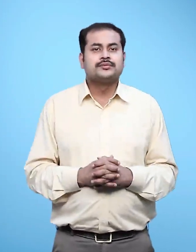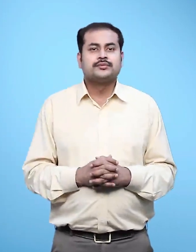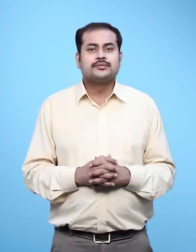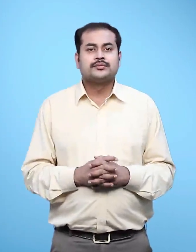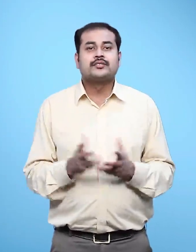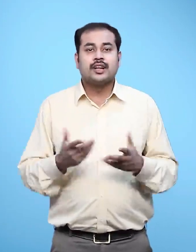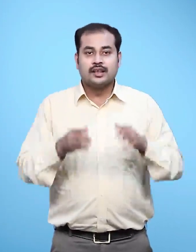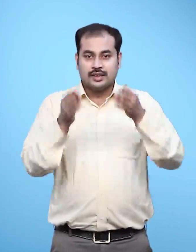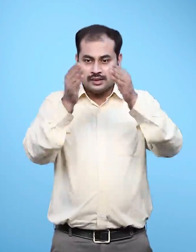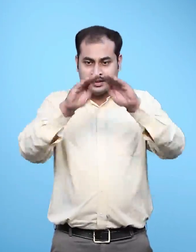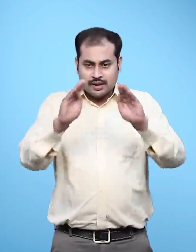Pottery